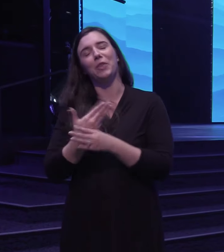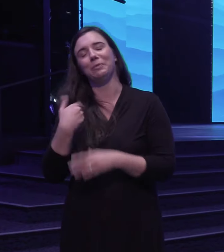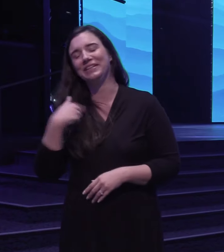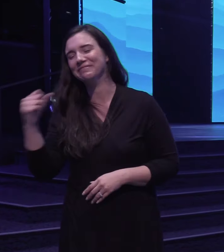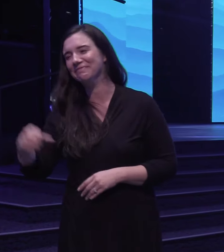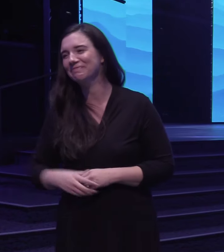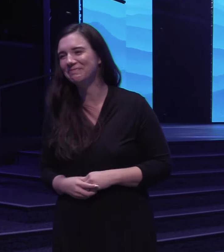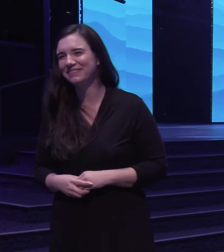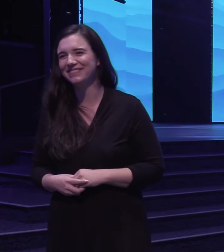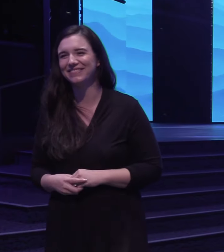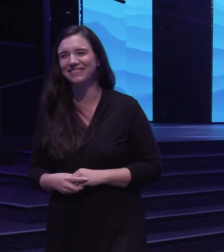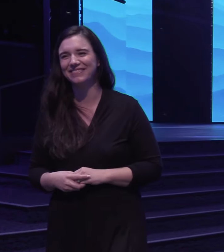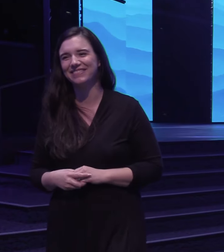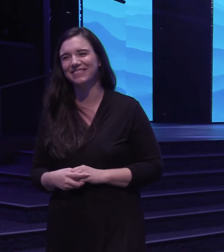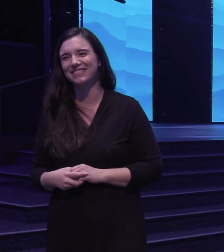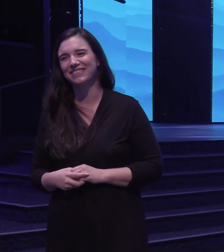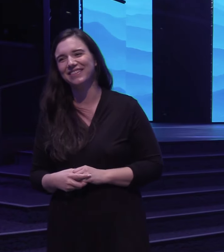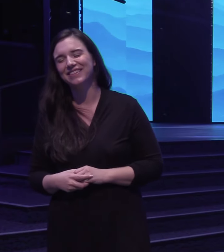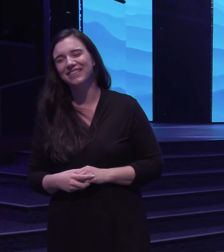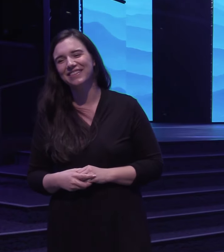lot.